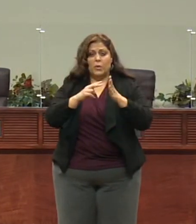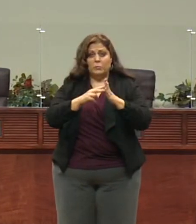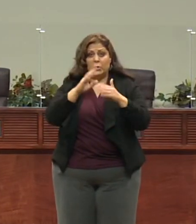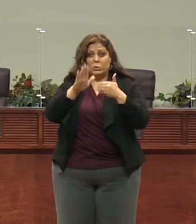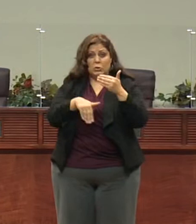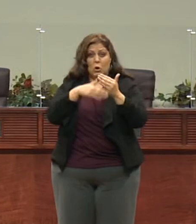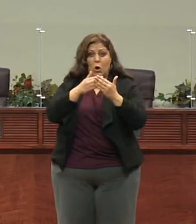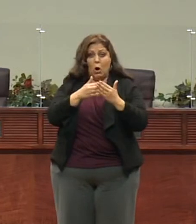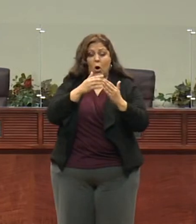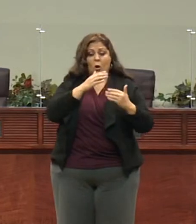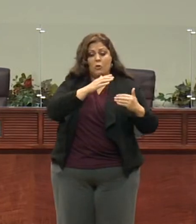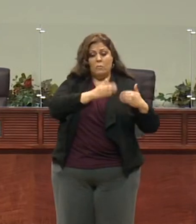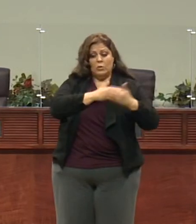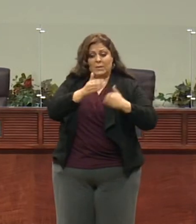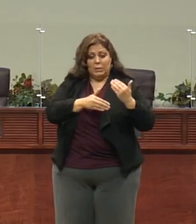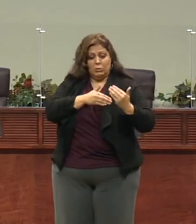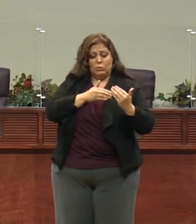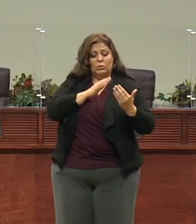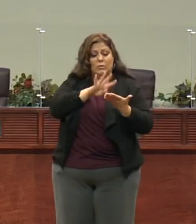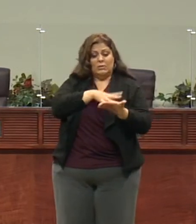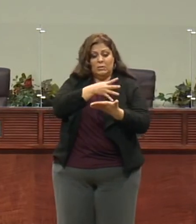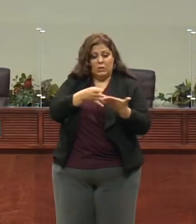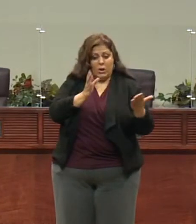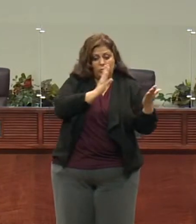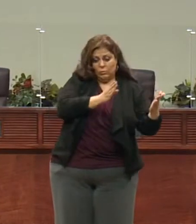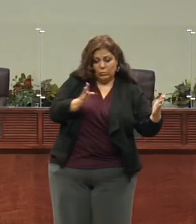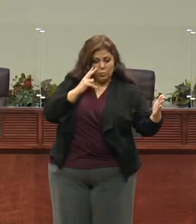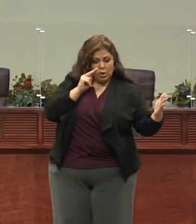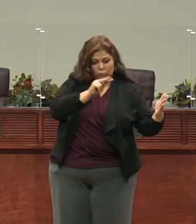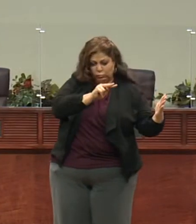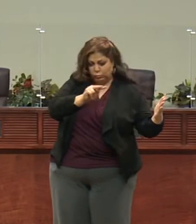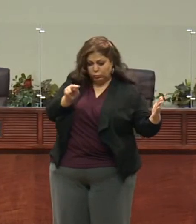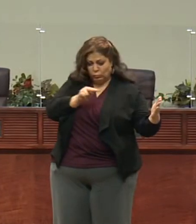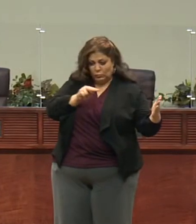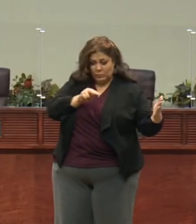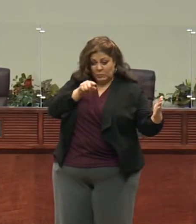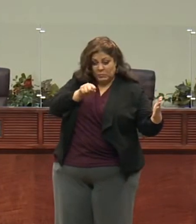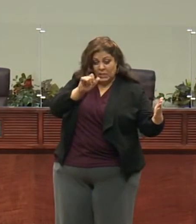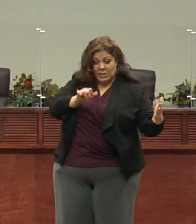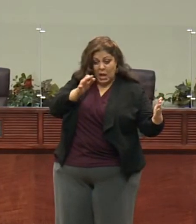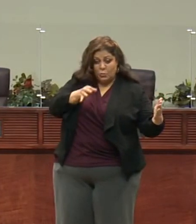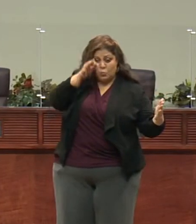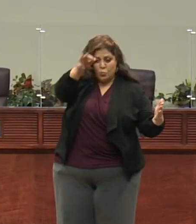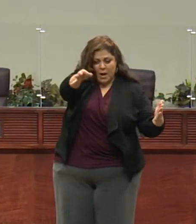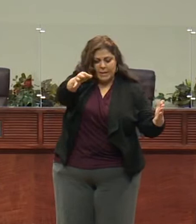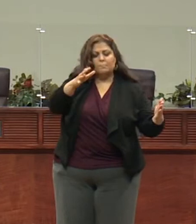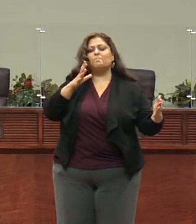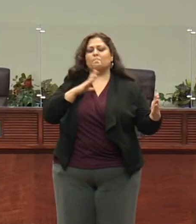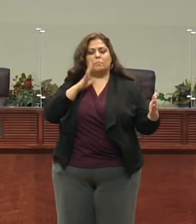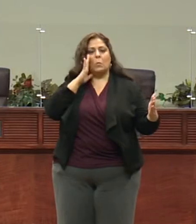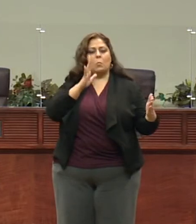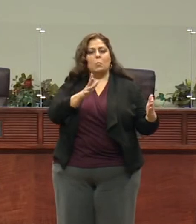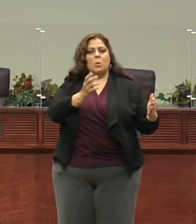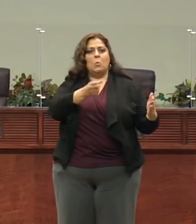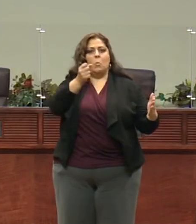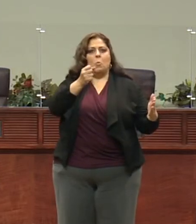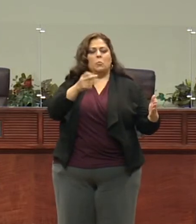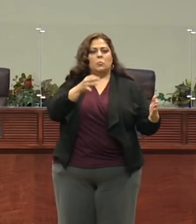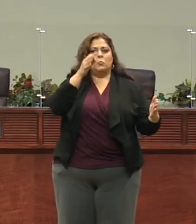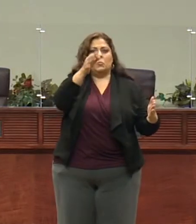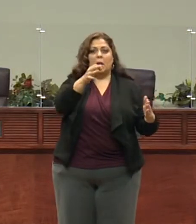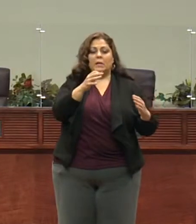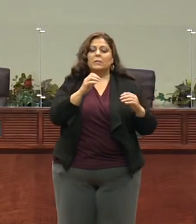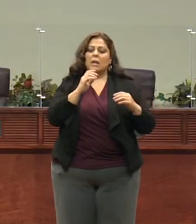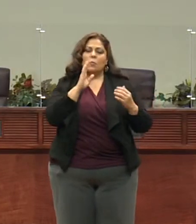are scheduled for patients, and if there is something that can wait, then we make that decision in collaboration with